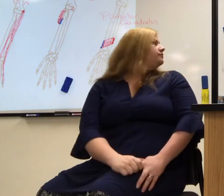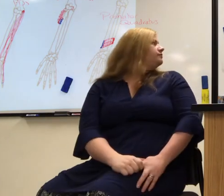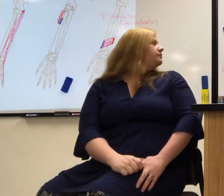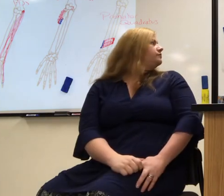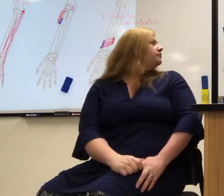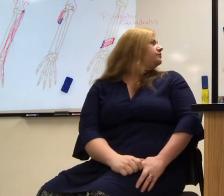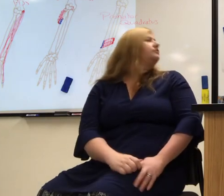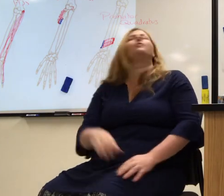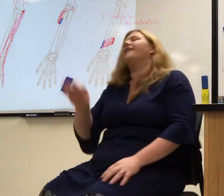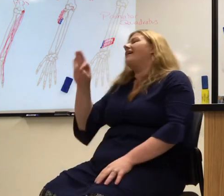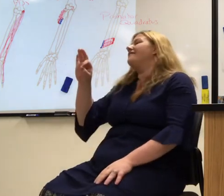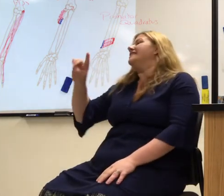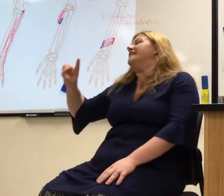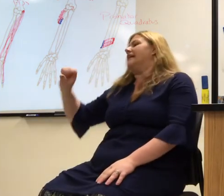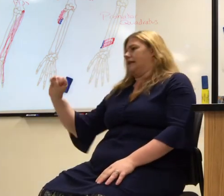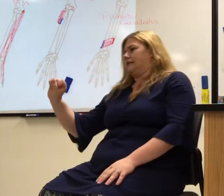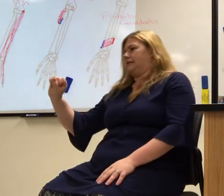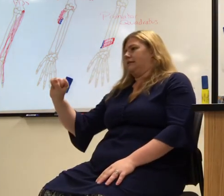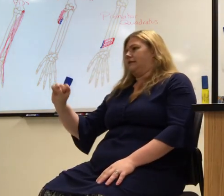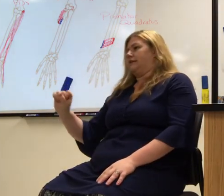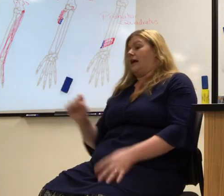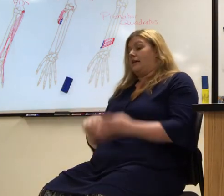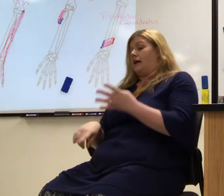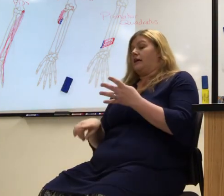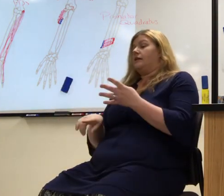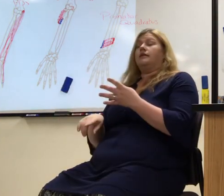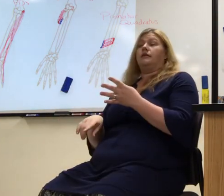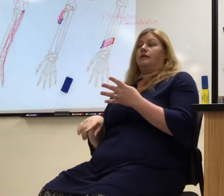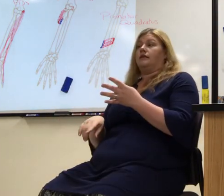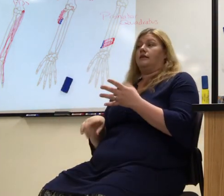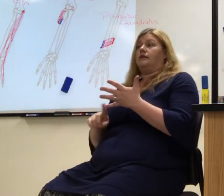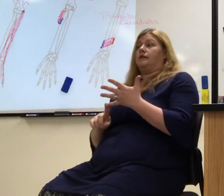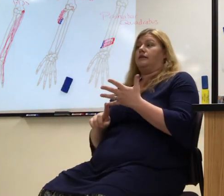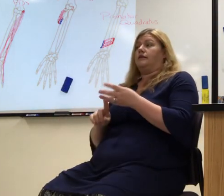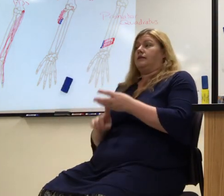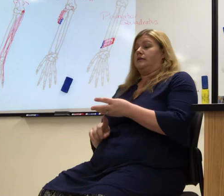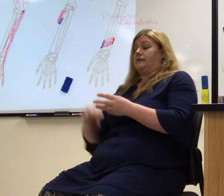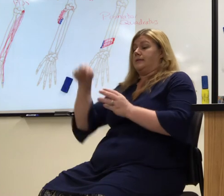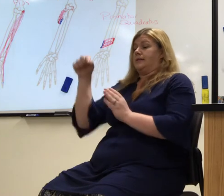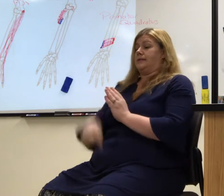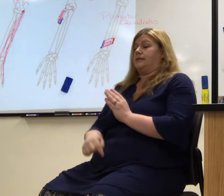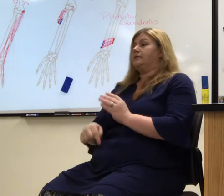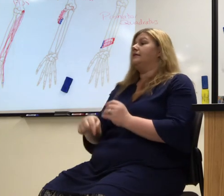I gave you this one, deep, pronator.